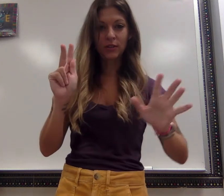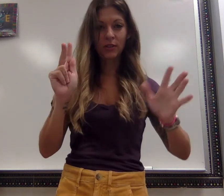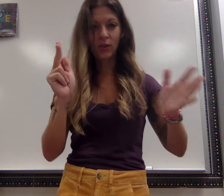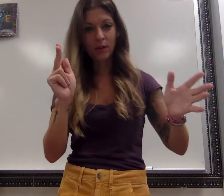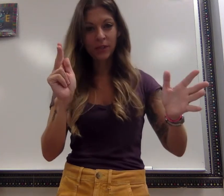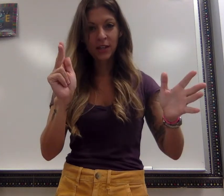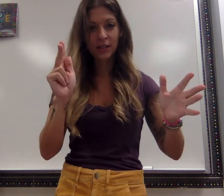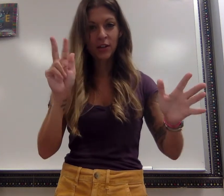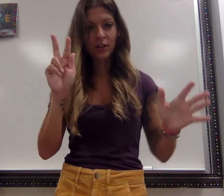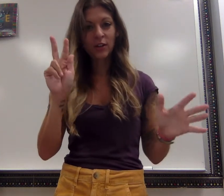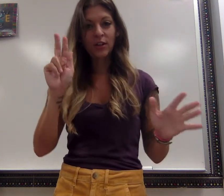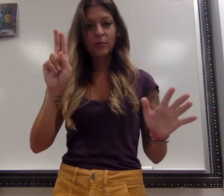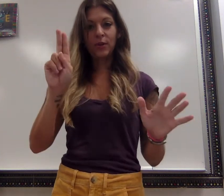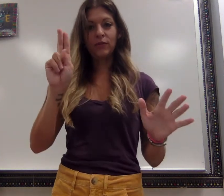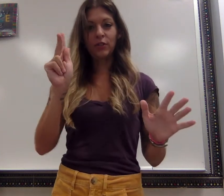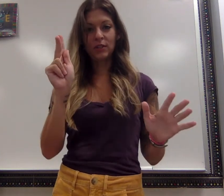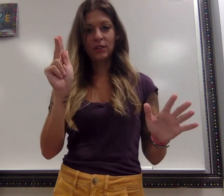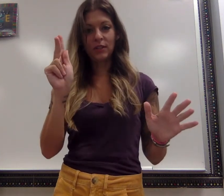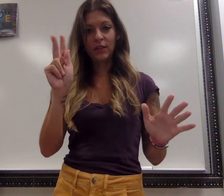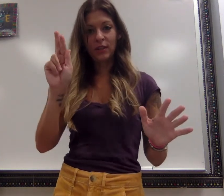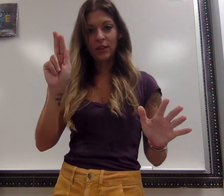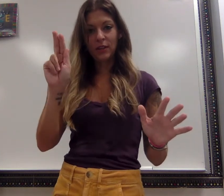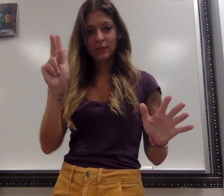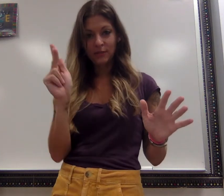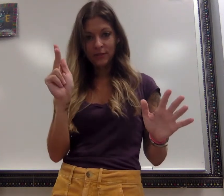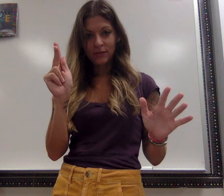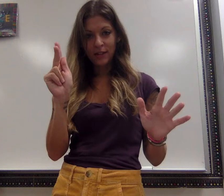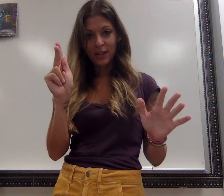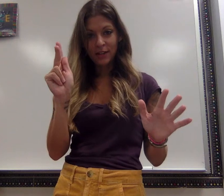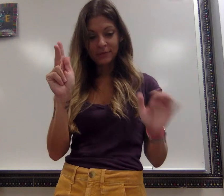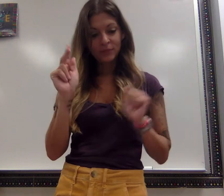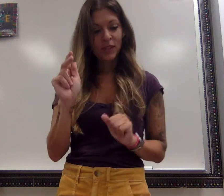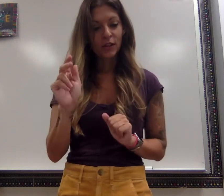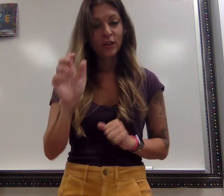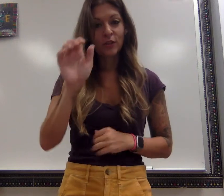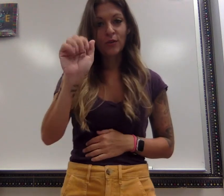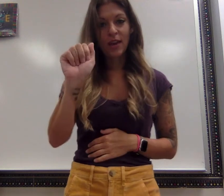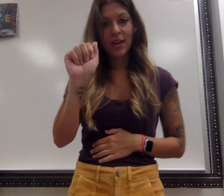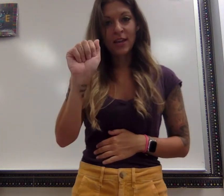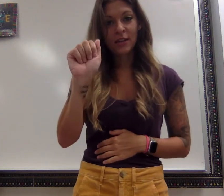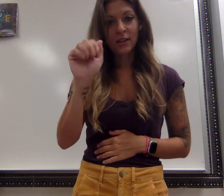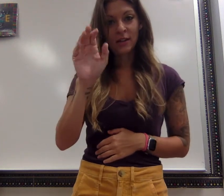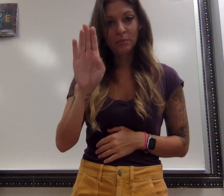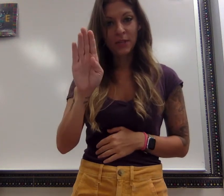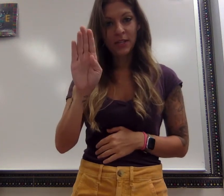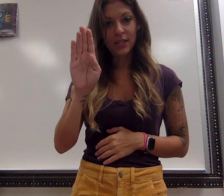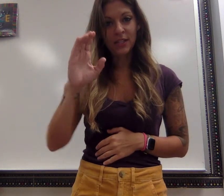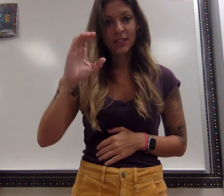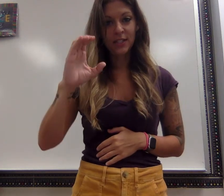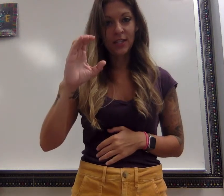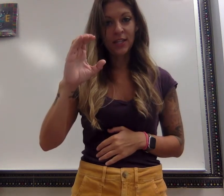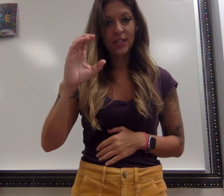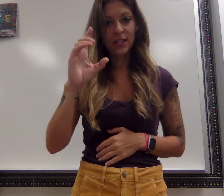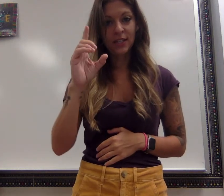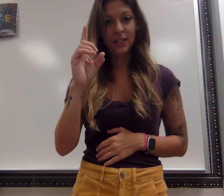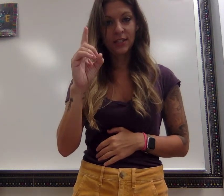little complicated letter, but if you just, okay. So A, B, C,